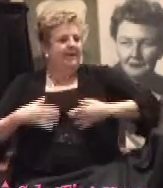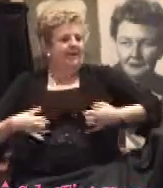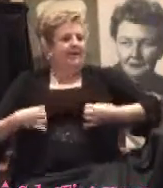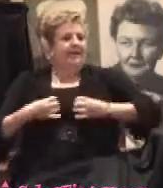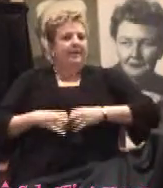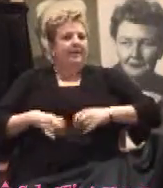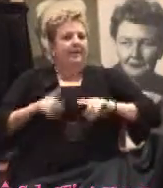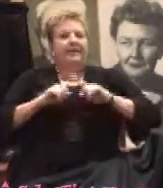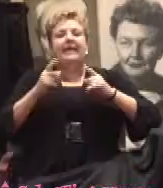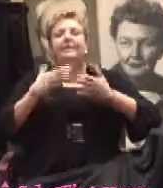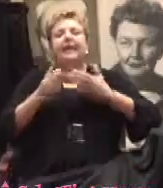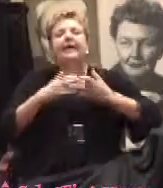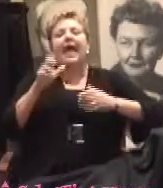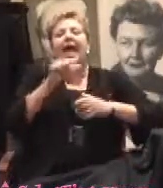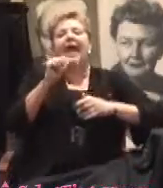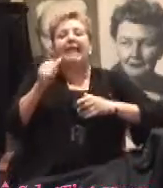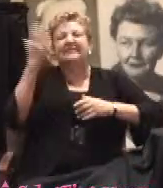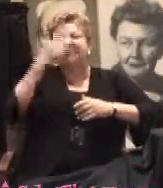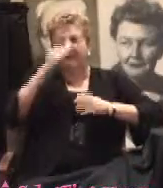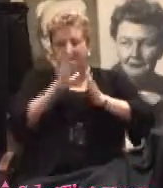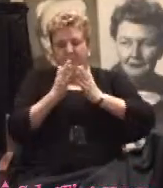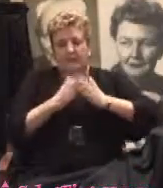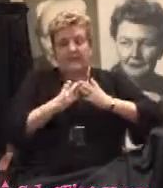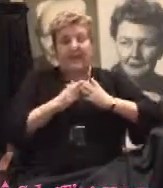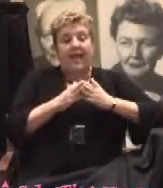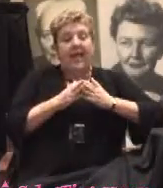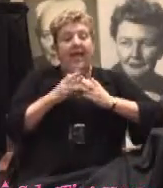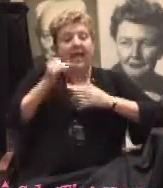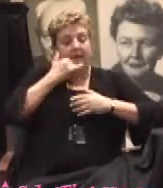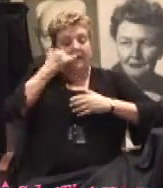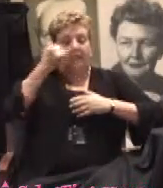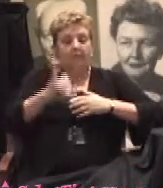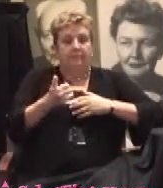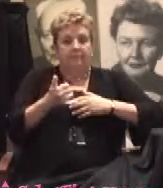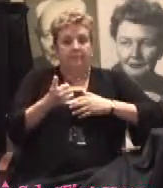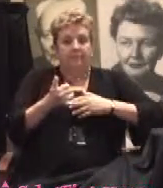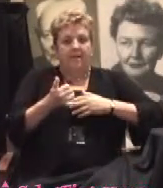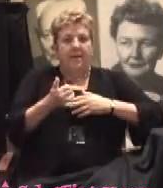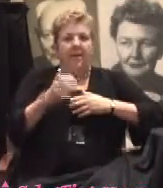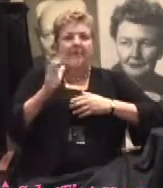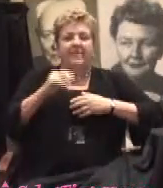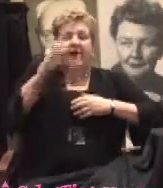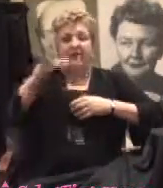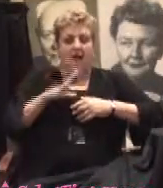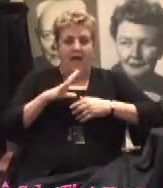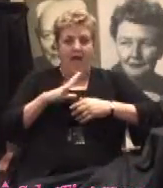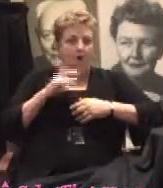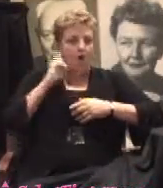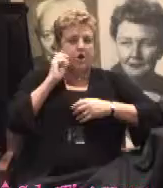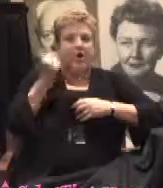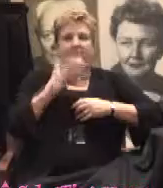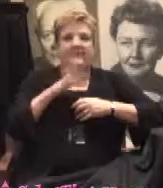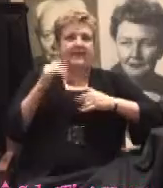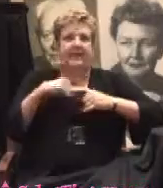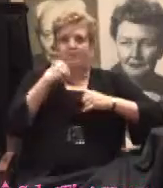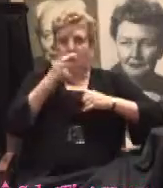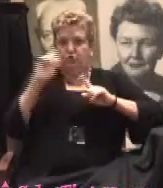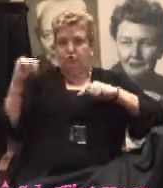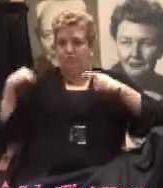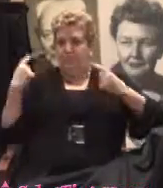I called AA, and that poor guy that answered the phone got to hear everything you guys have heard so far. I just went, you know, all right, start with me, Papa, got a